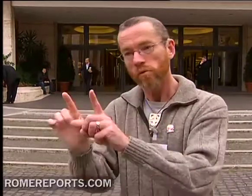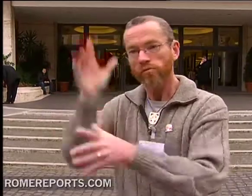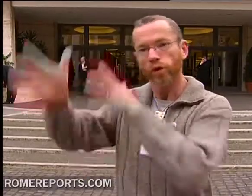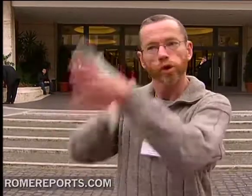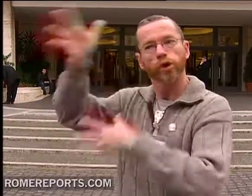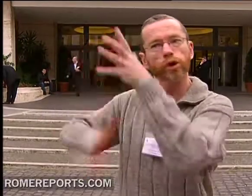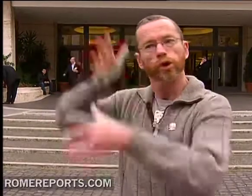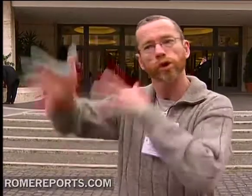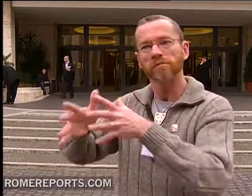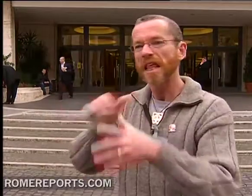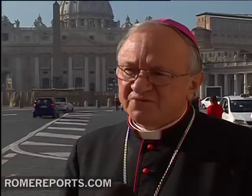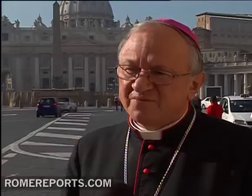very important that we do this.